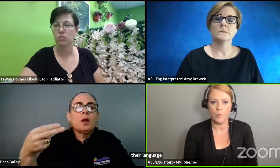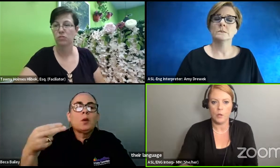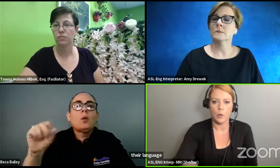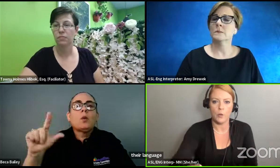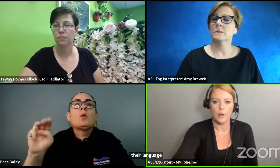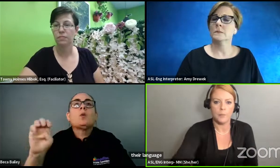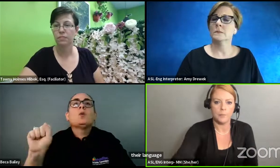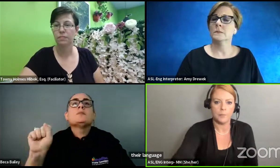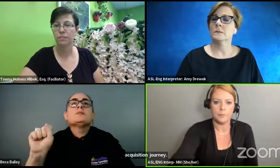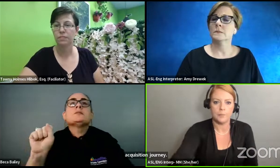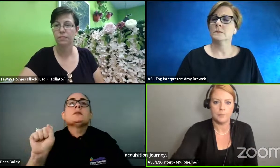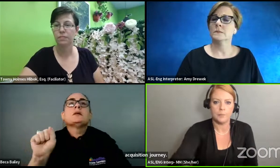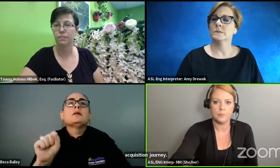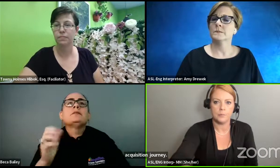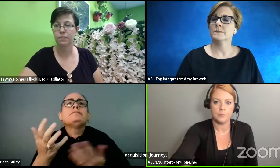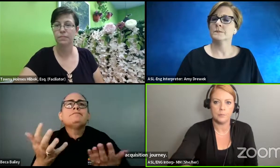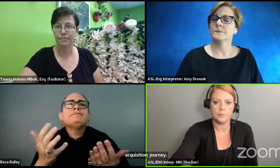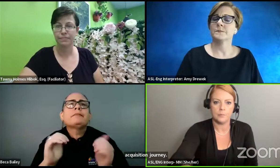from Winona.